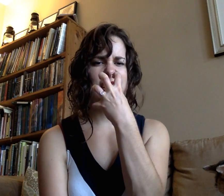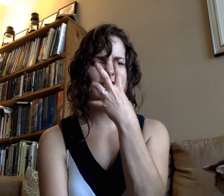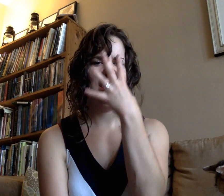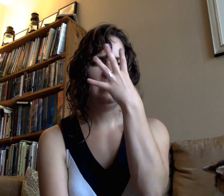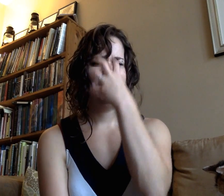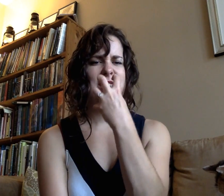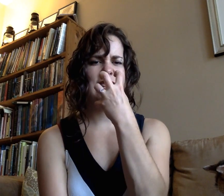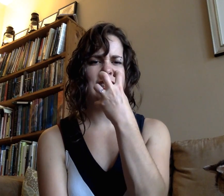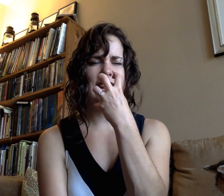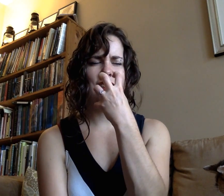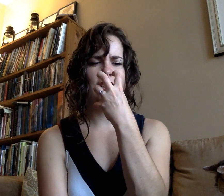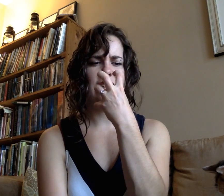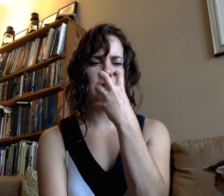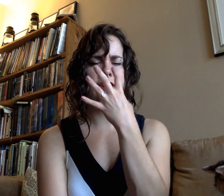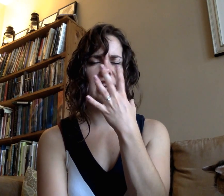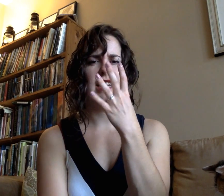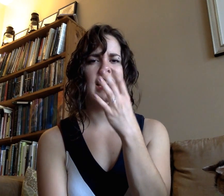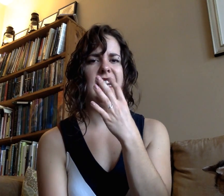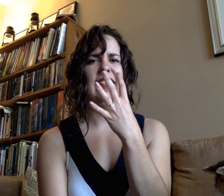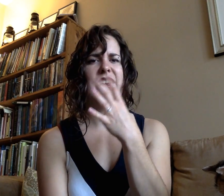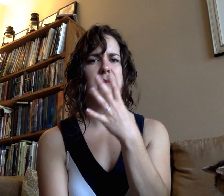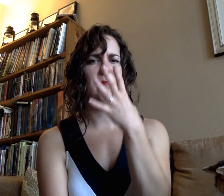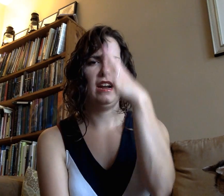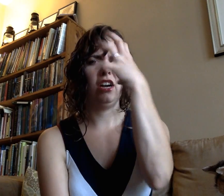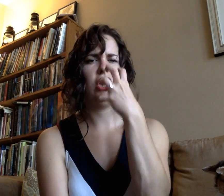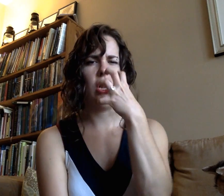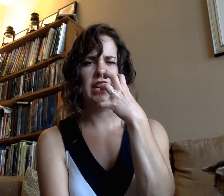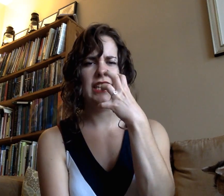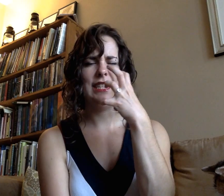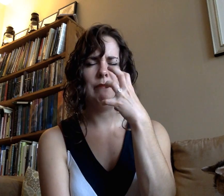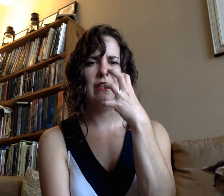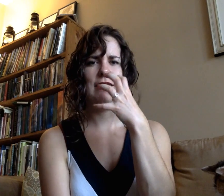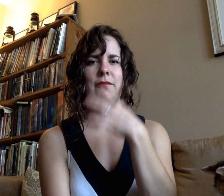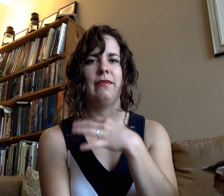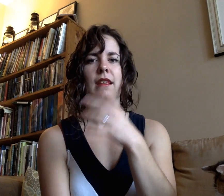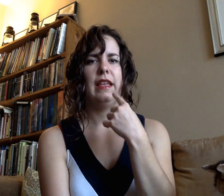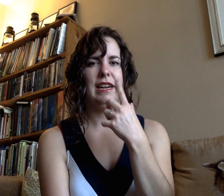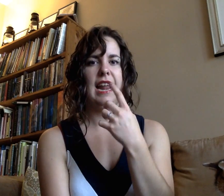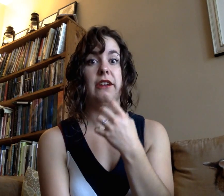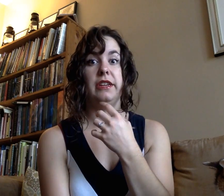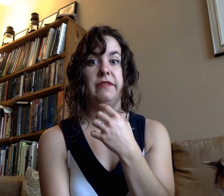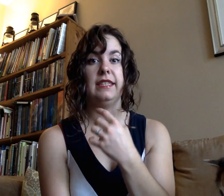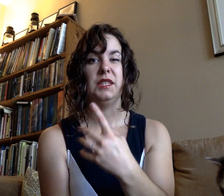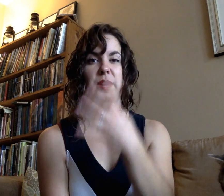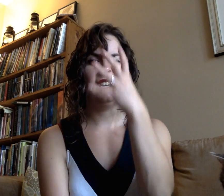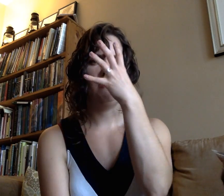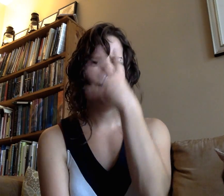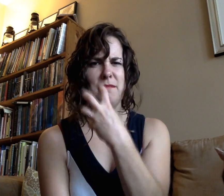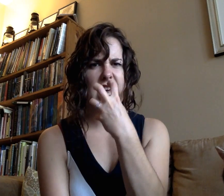of making this angry shape with your hand. I kind of think of a bear clawing at something. And then an angry face as well.